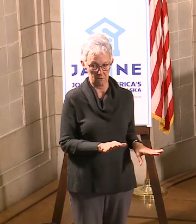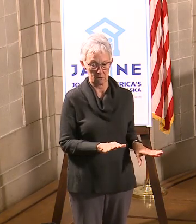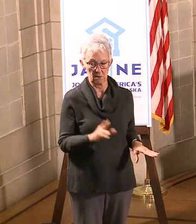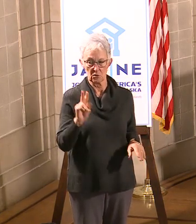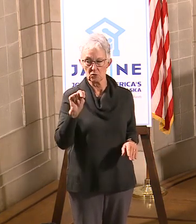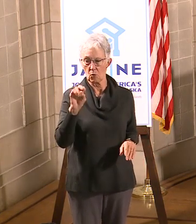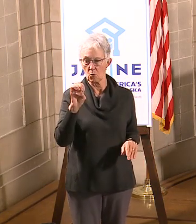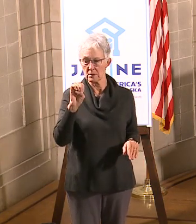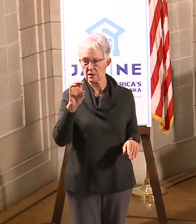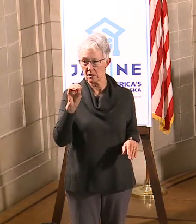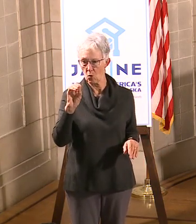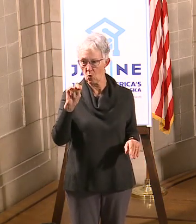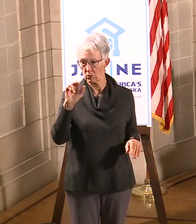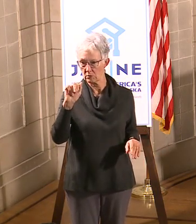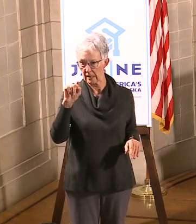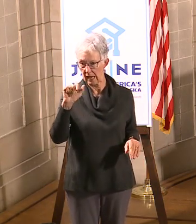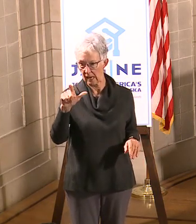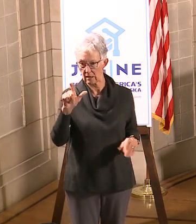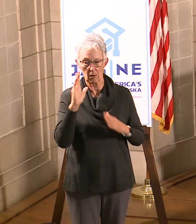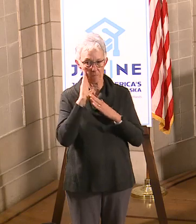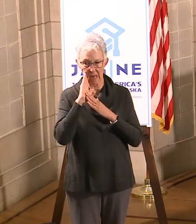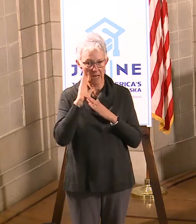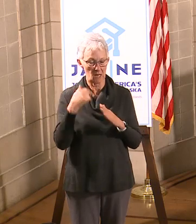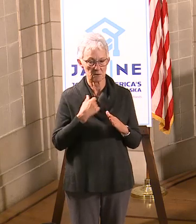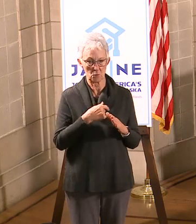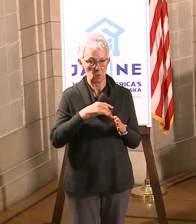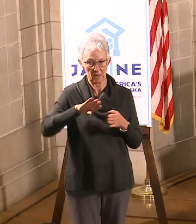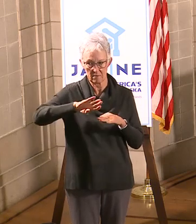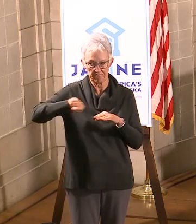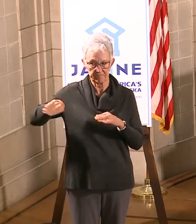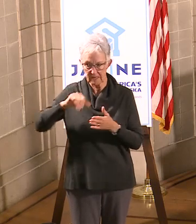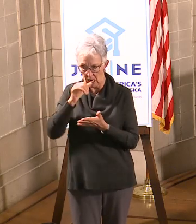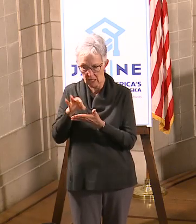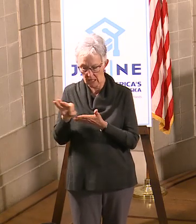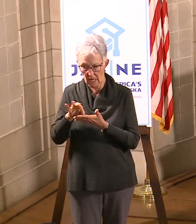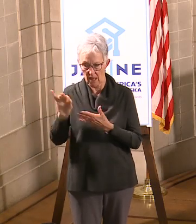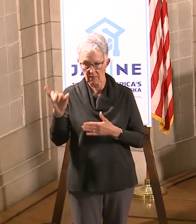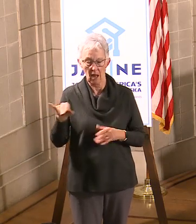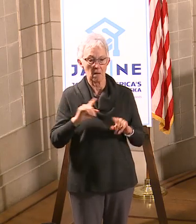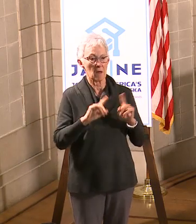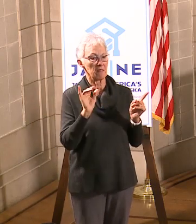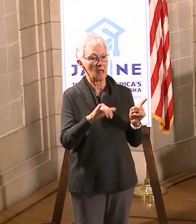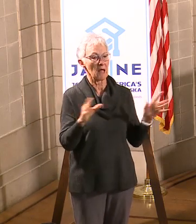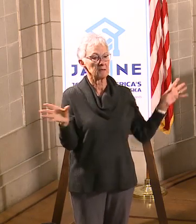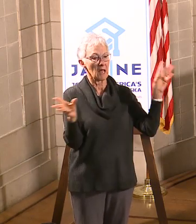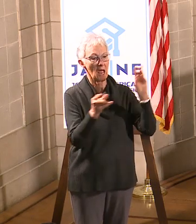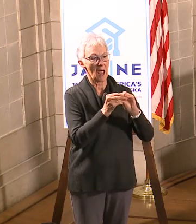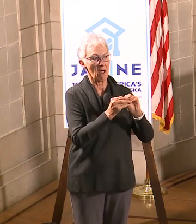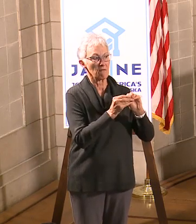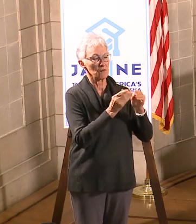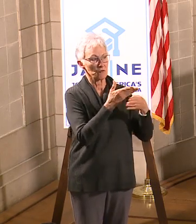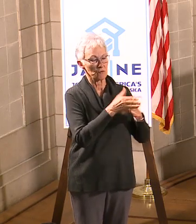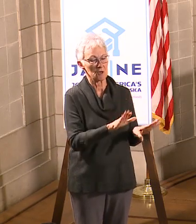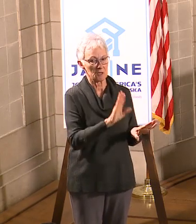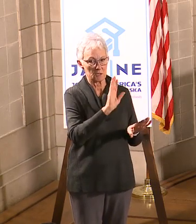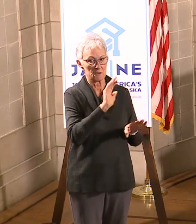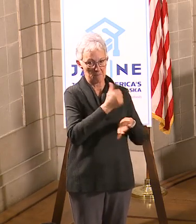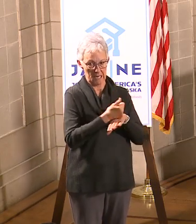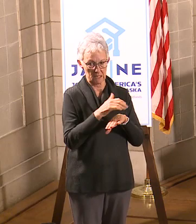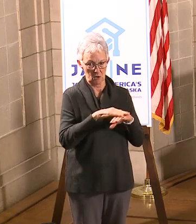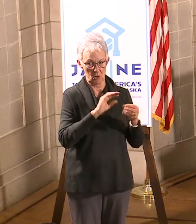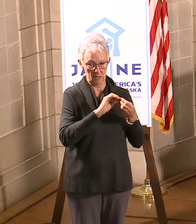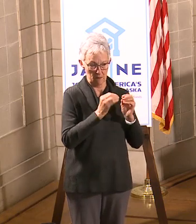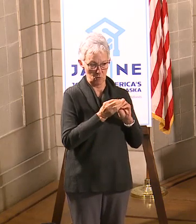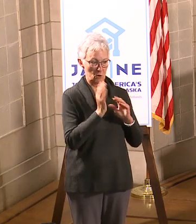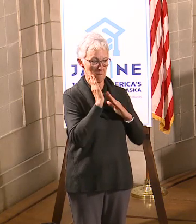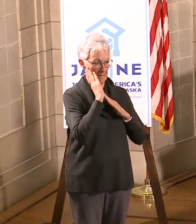neonatal beds and so forth out of that for the last 14 days. But it's a rolling average based on staffed hospital beds. And then, of